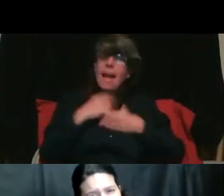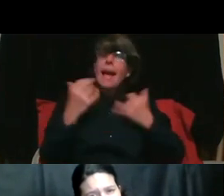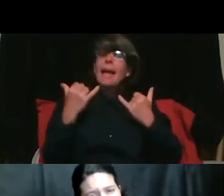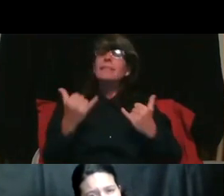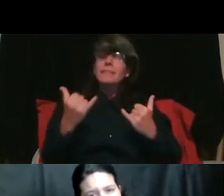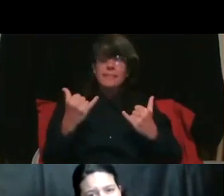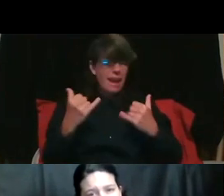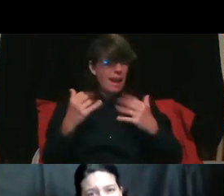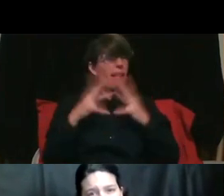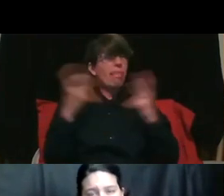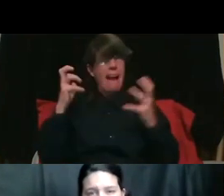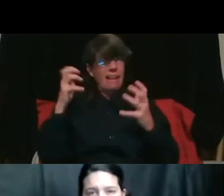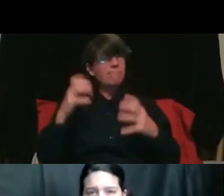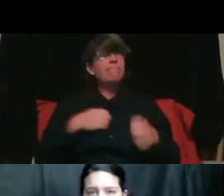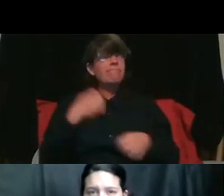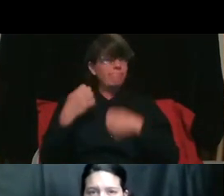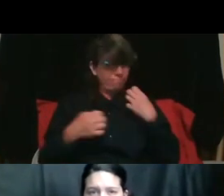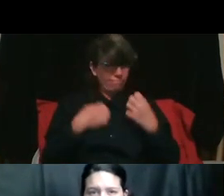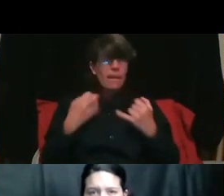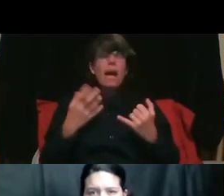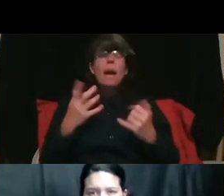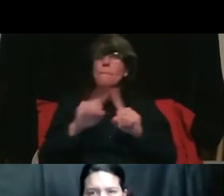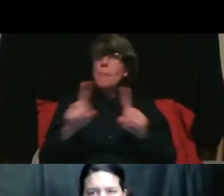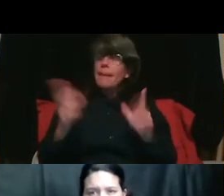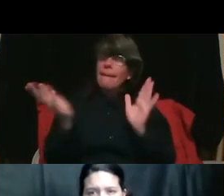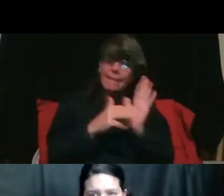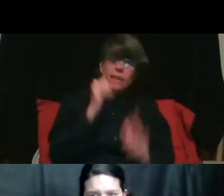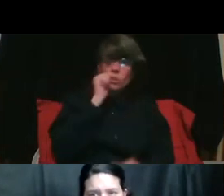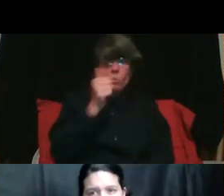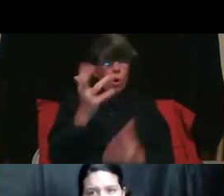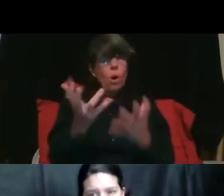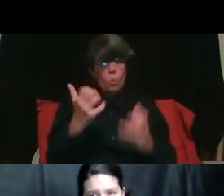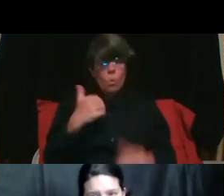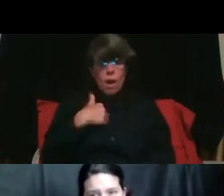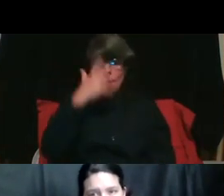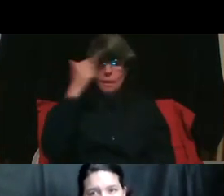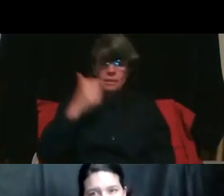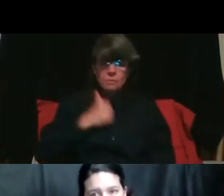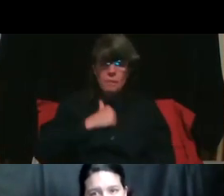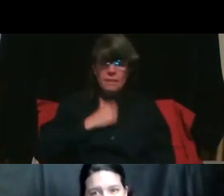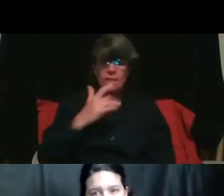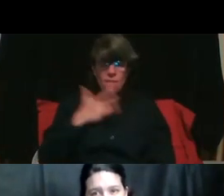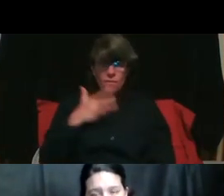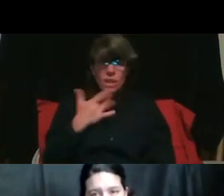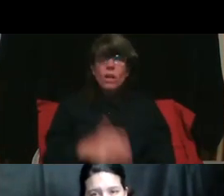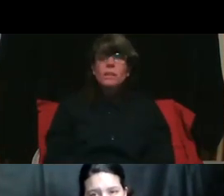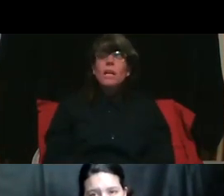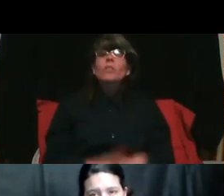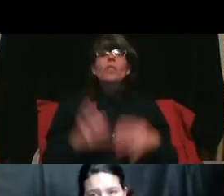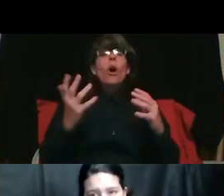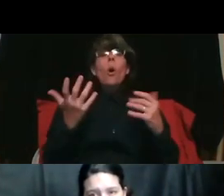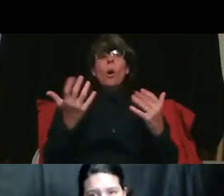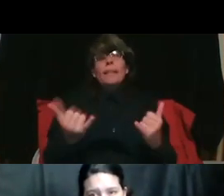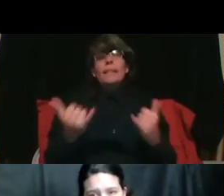most of it, but I really want to hear your poetry because I've been getting into poetry lately. So without much ado, I'm going to